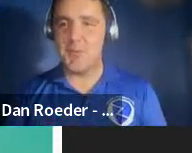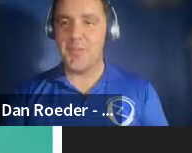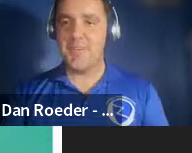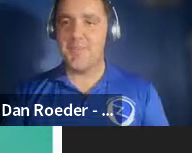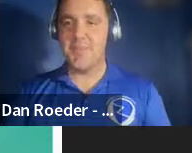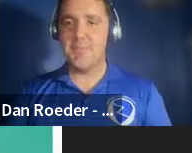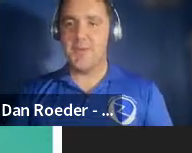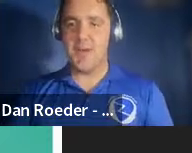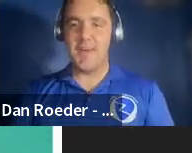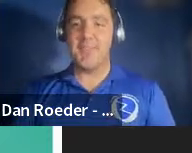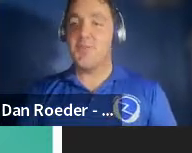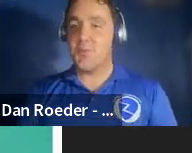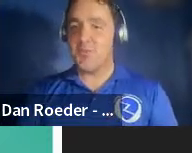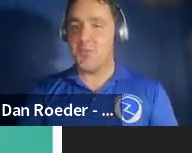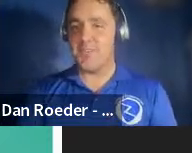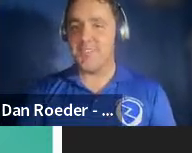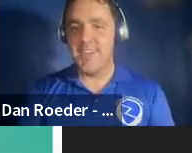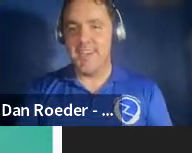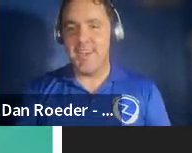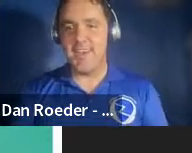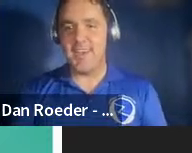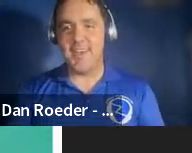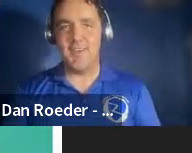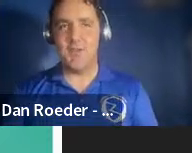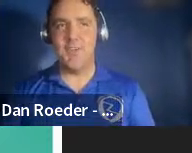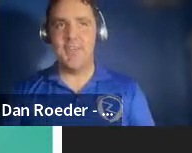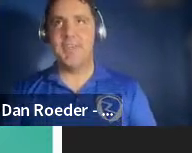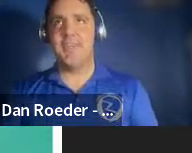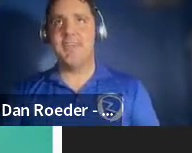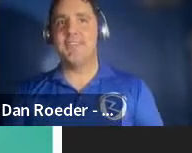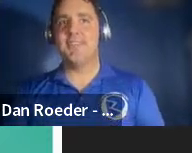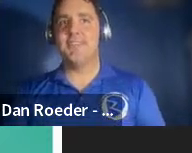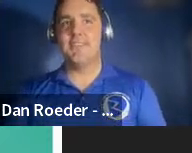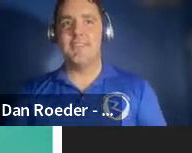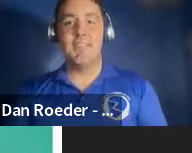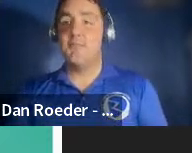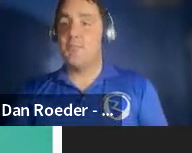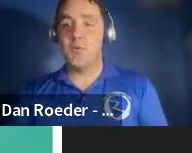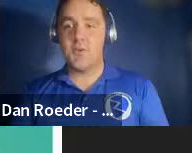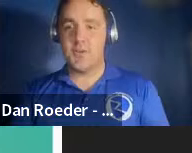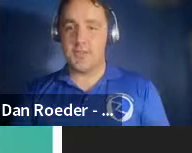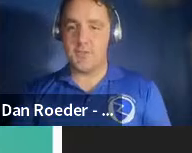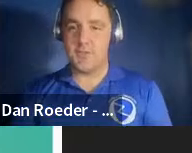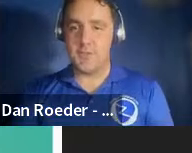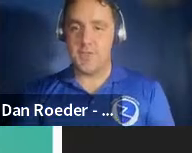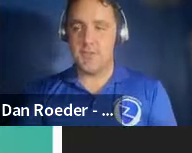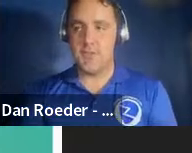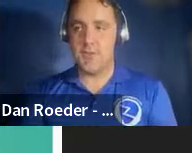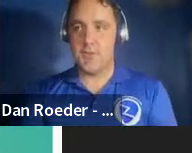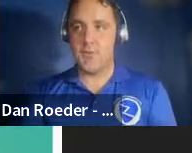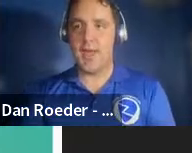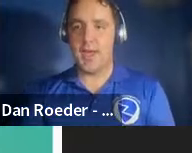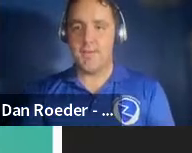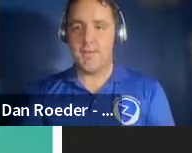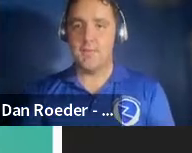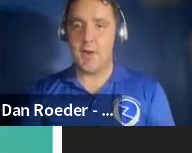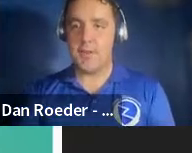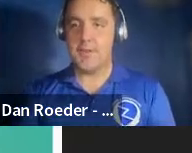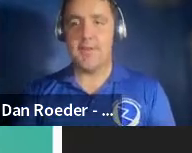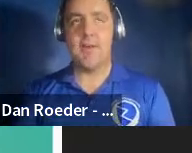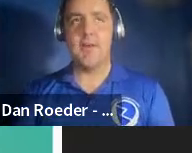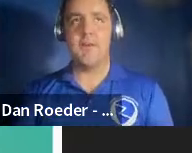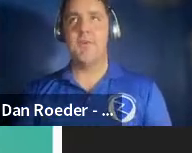to the workforce, it is even more critical to have